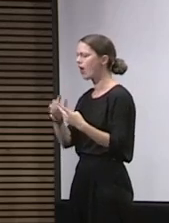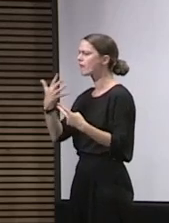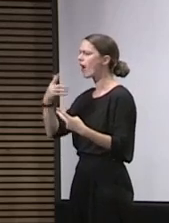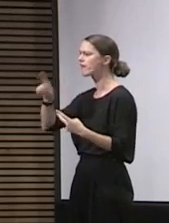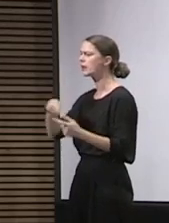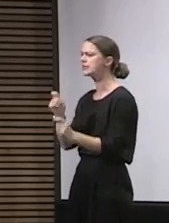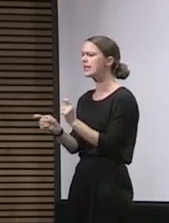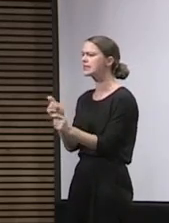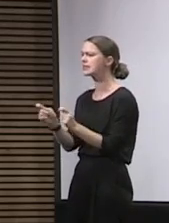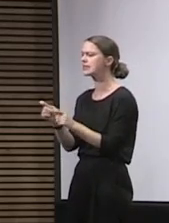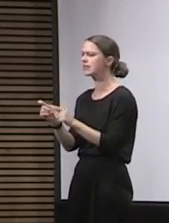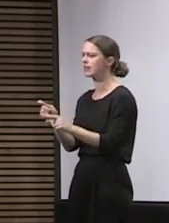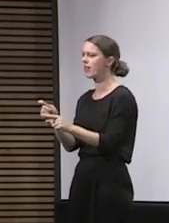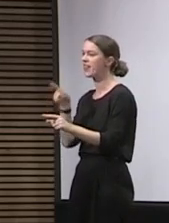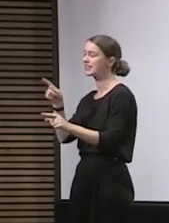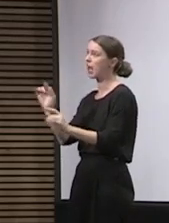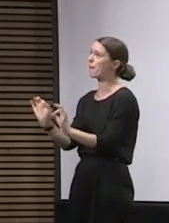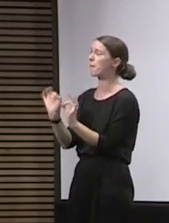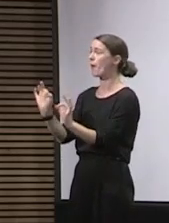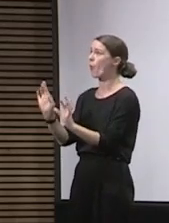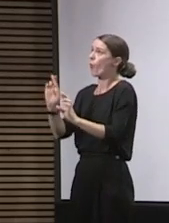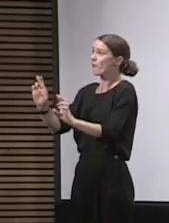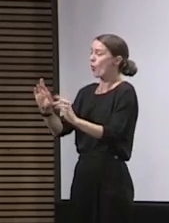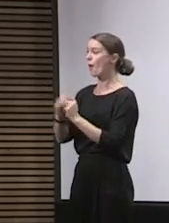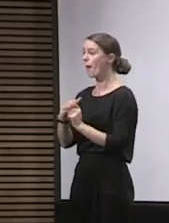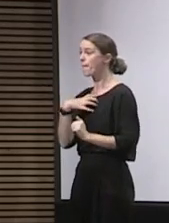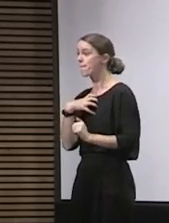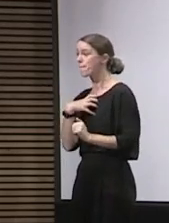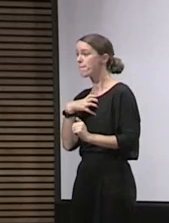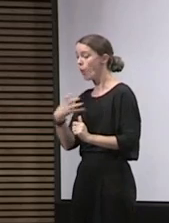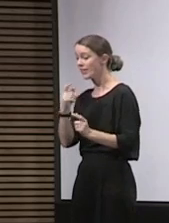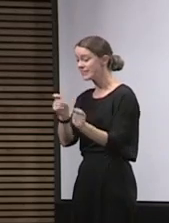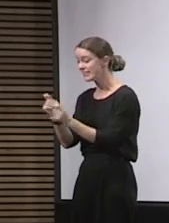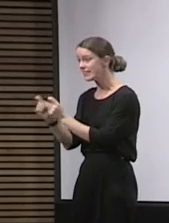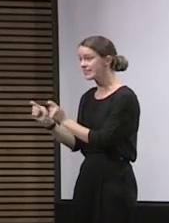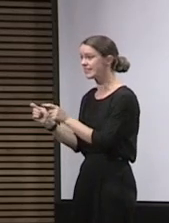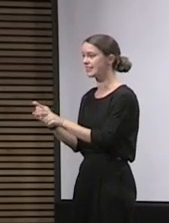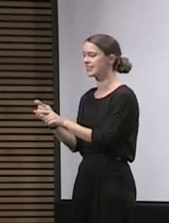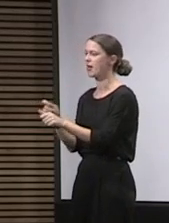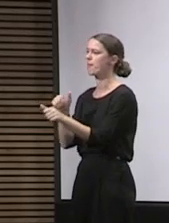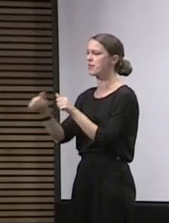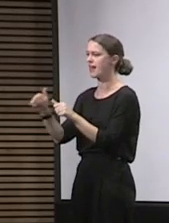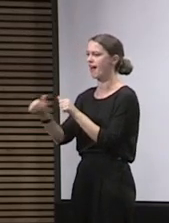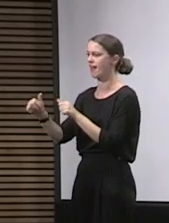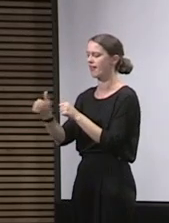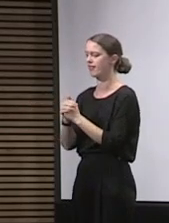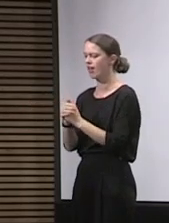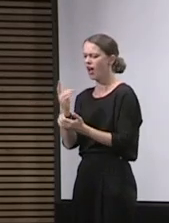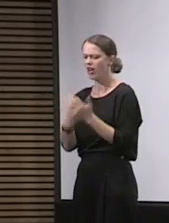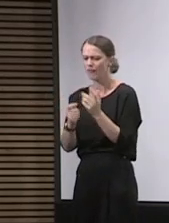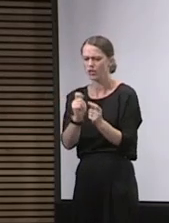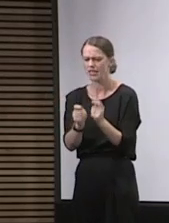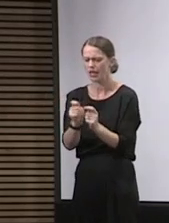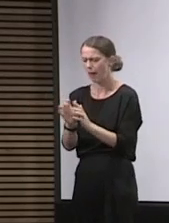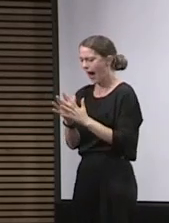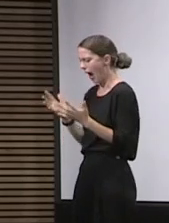be an ideal number. The more testing that we can do, the better. It's not just the testing, it's actually